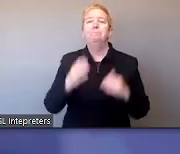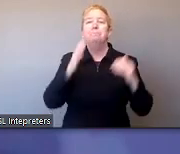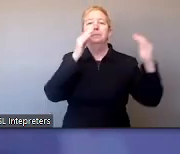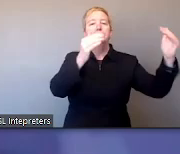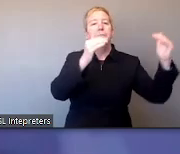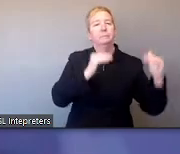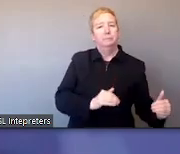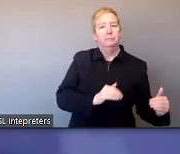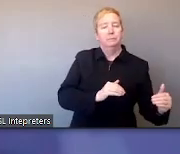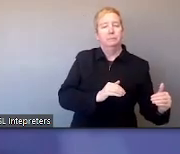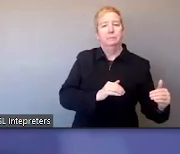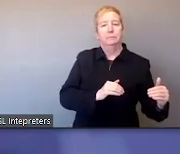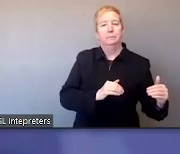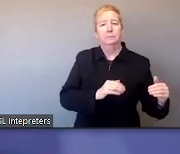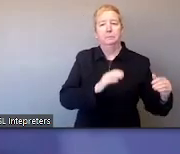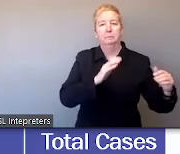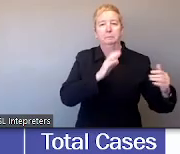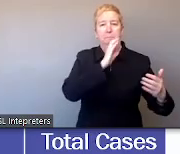slide.